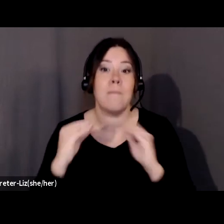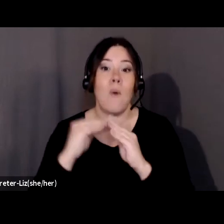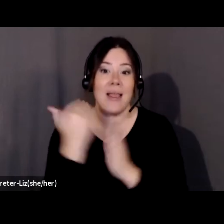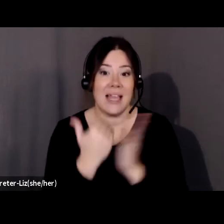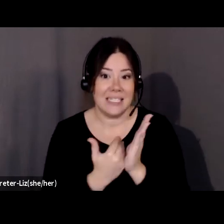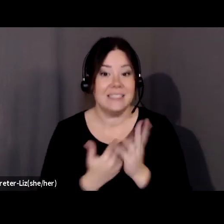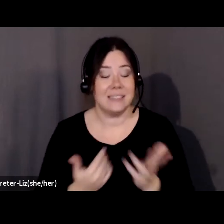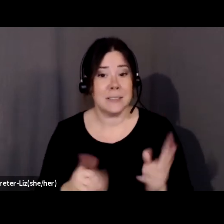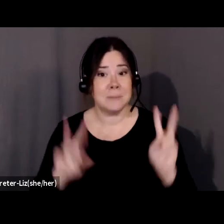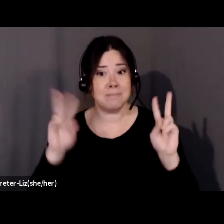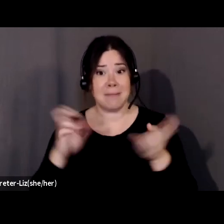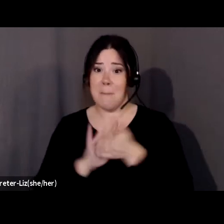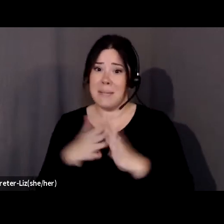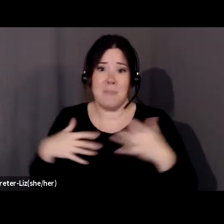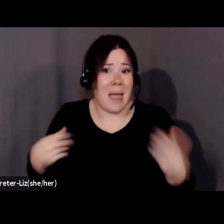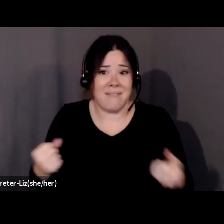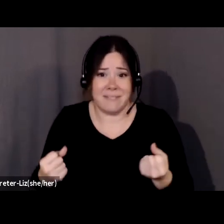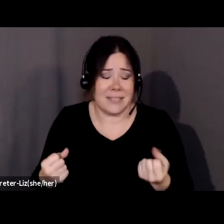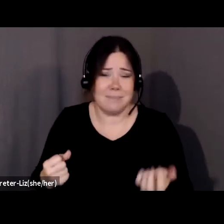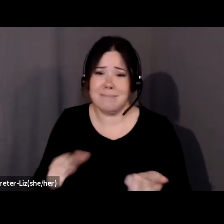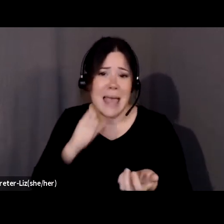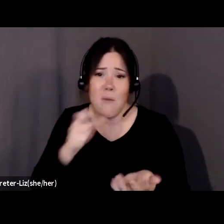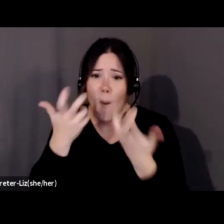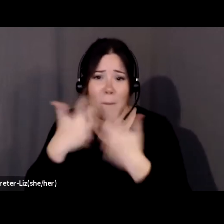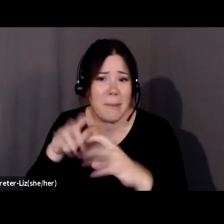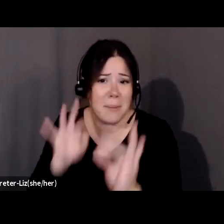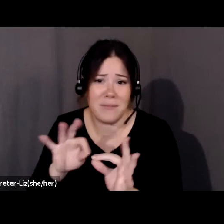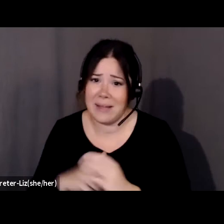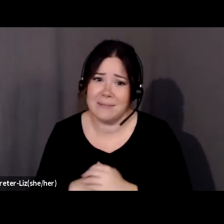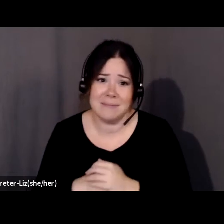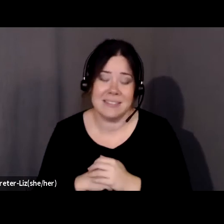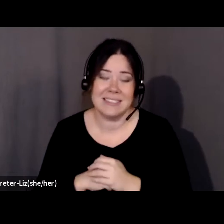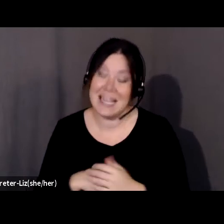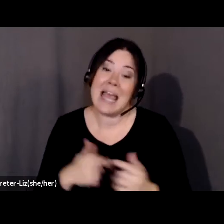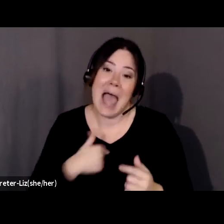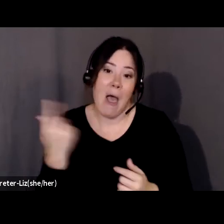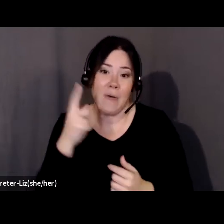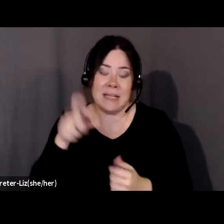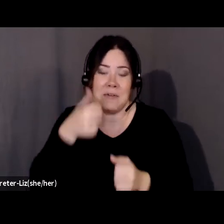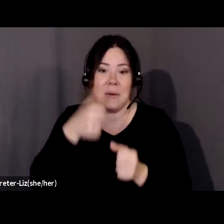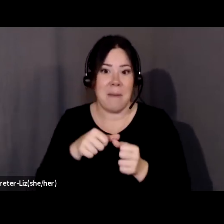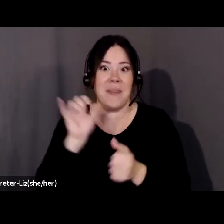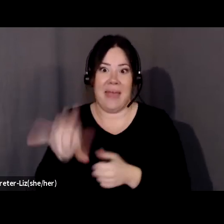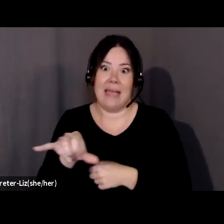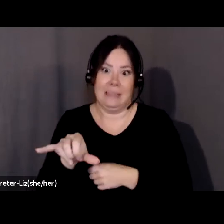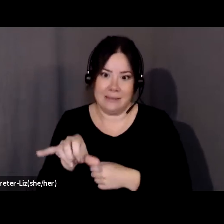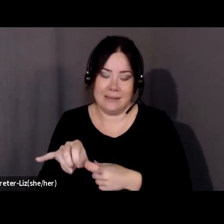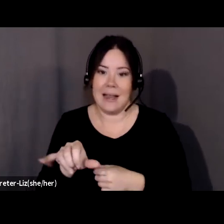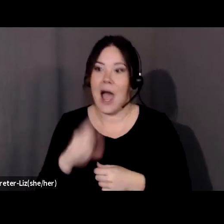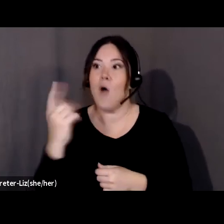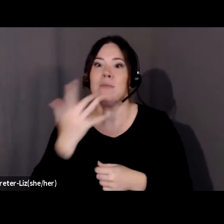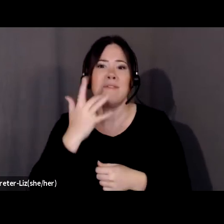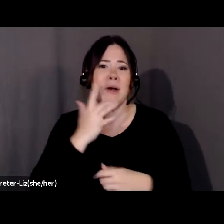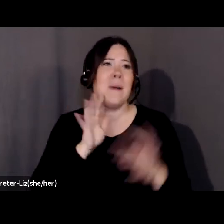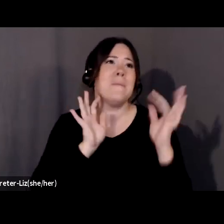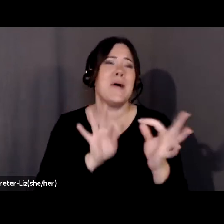always won't be perfect. This is one thing I have to let go of because I always have this idea in my head that I want it to be